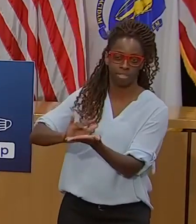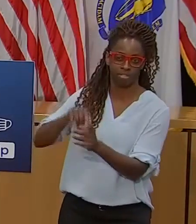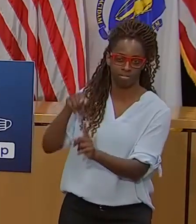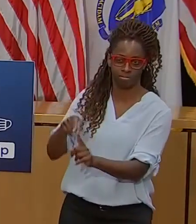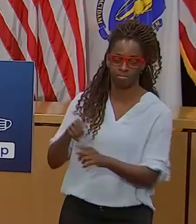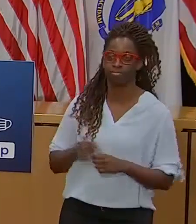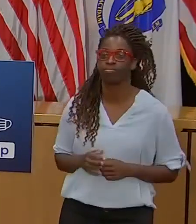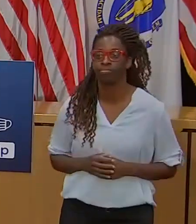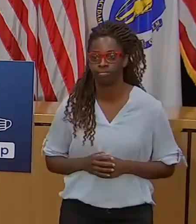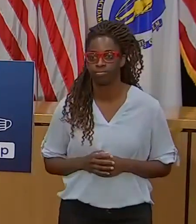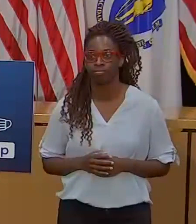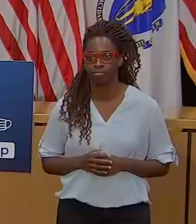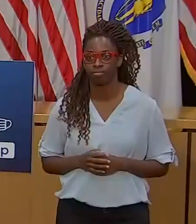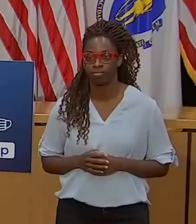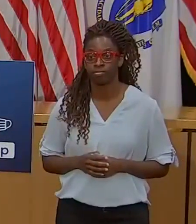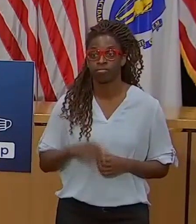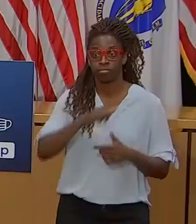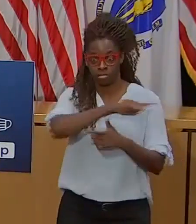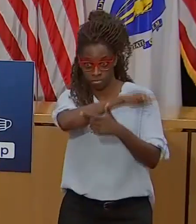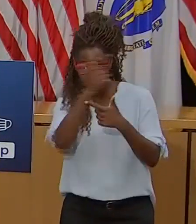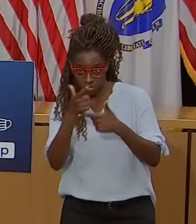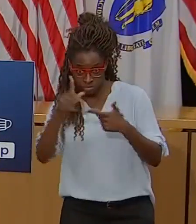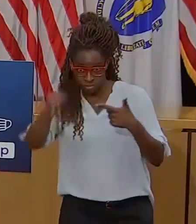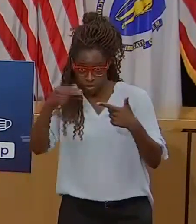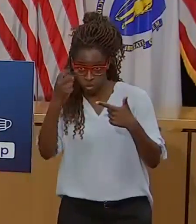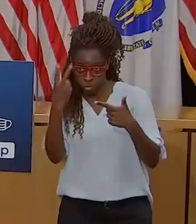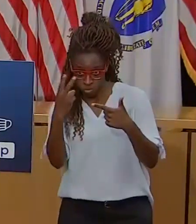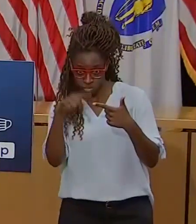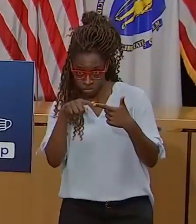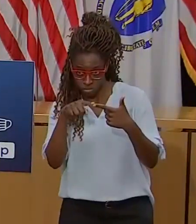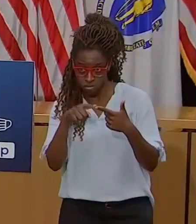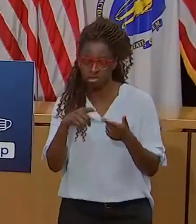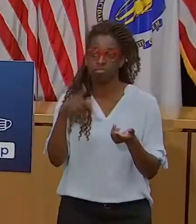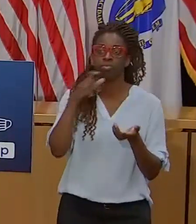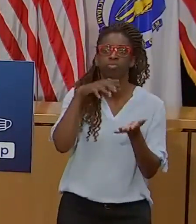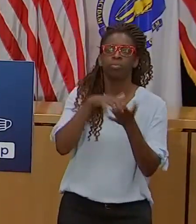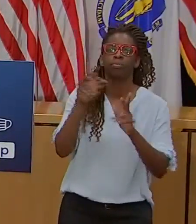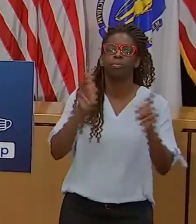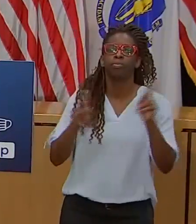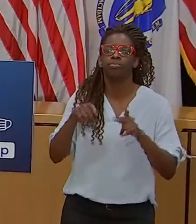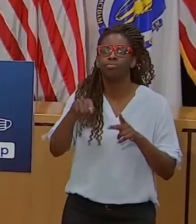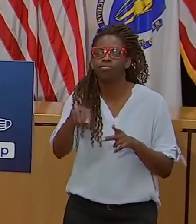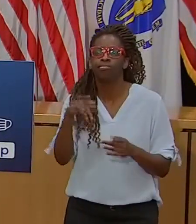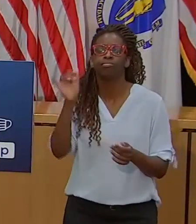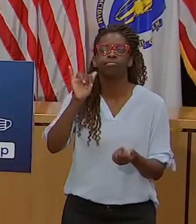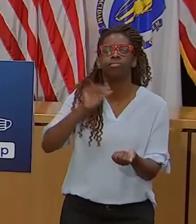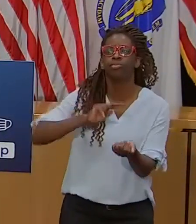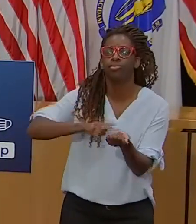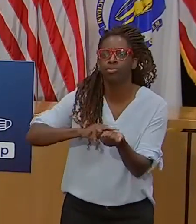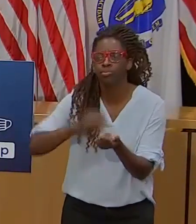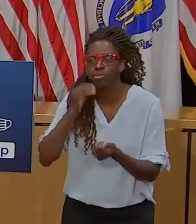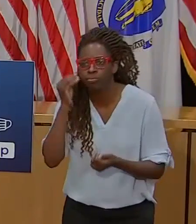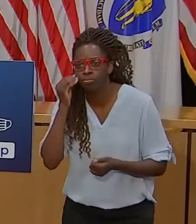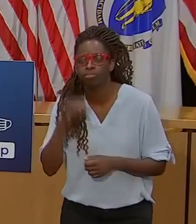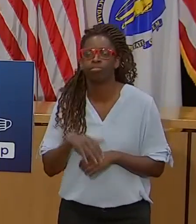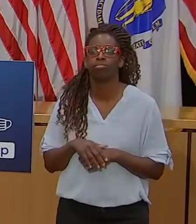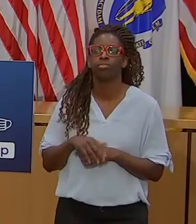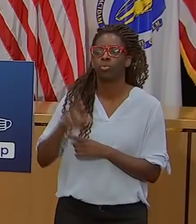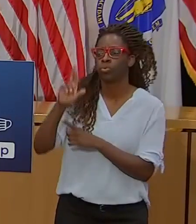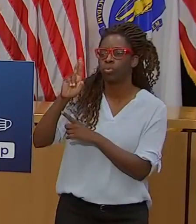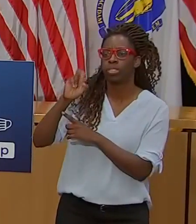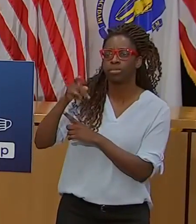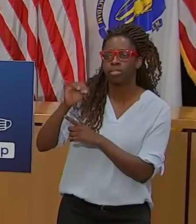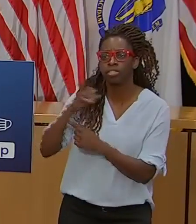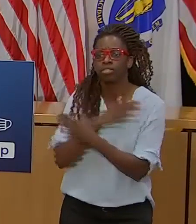to our most vulnerable residents, and this includes residents who live in long-term care, rest homes, assisted living facilities, and